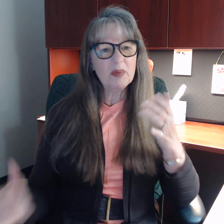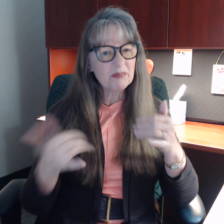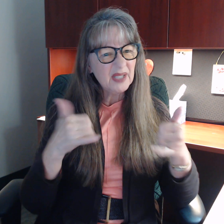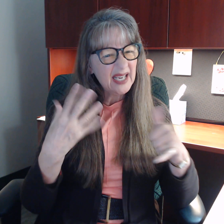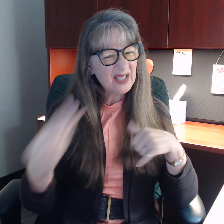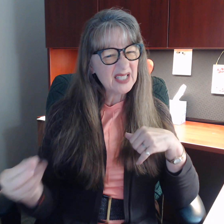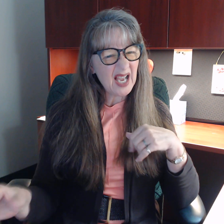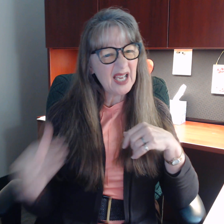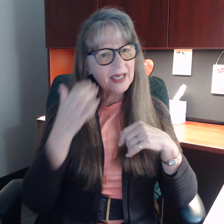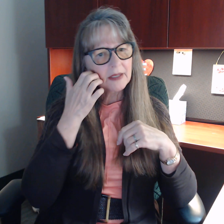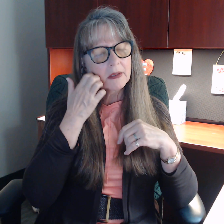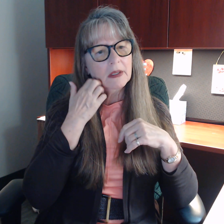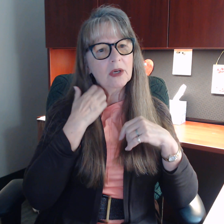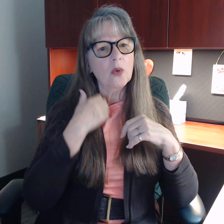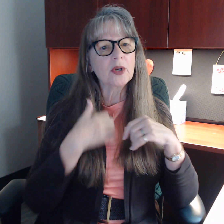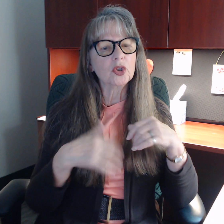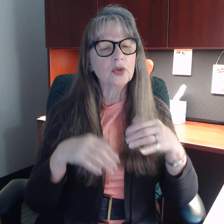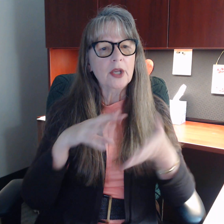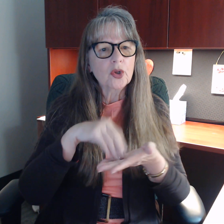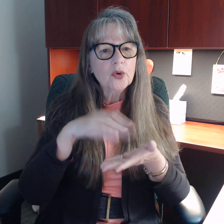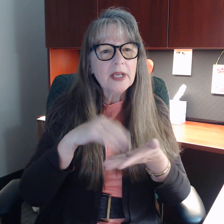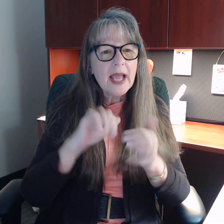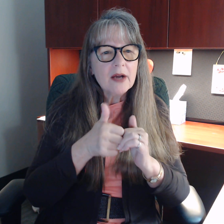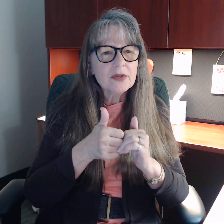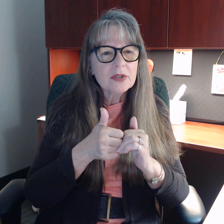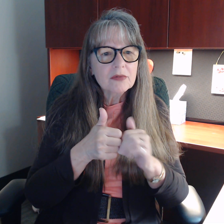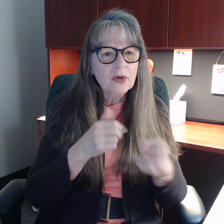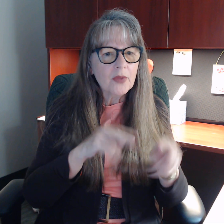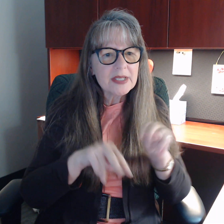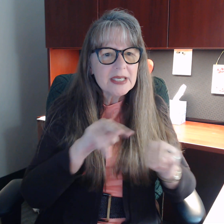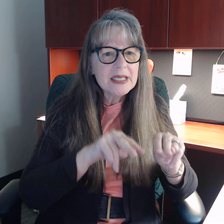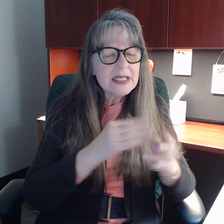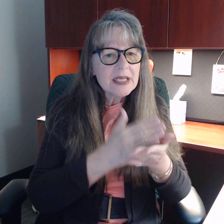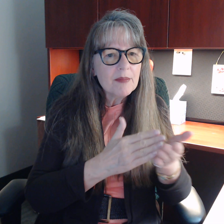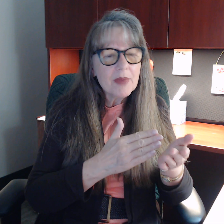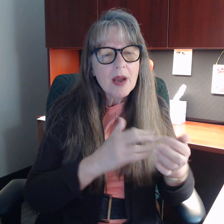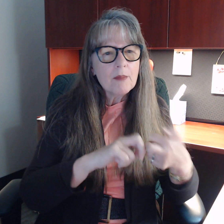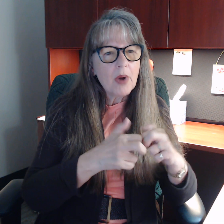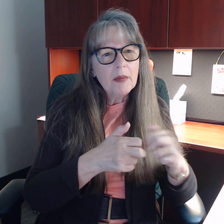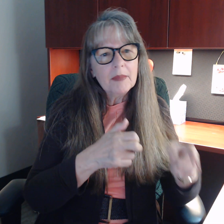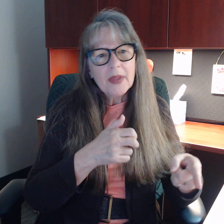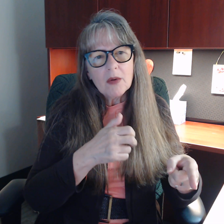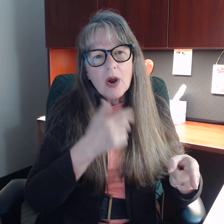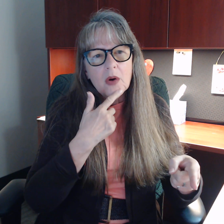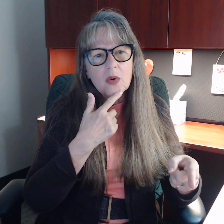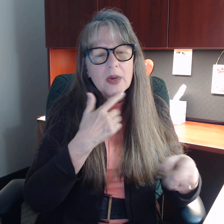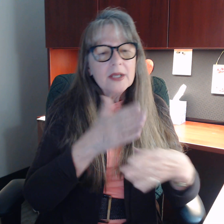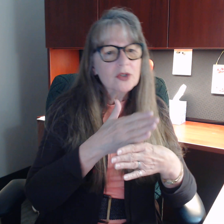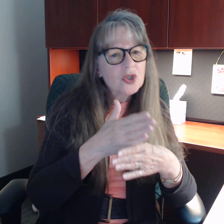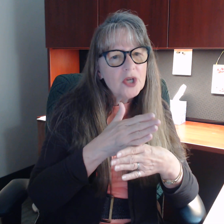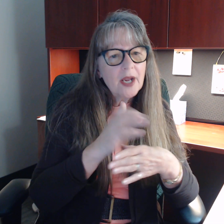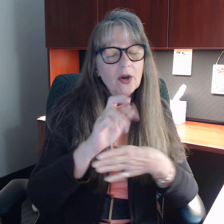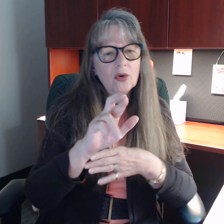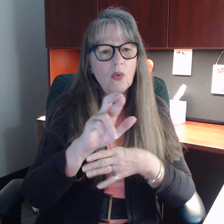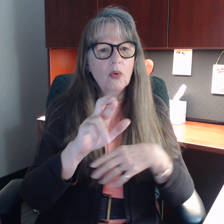playing outside, and learning how to, they see some problem and they go, oh, to share or,